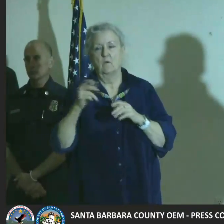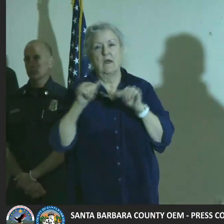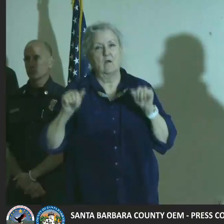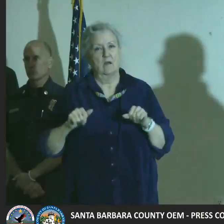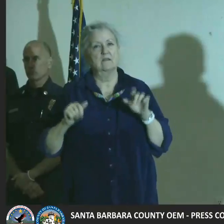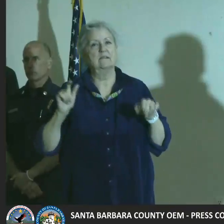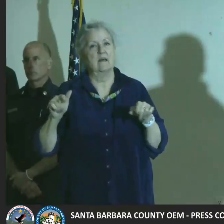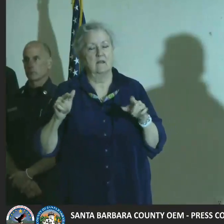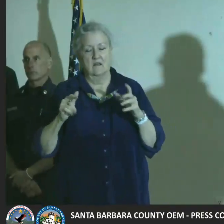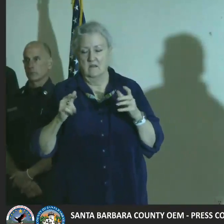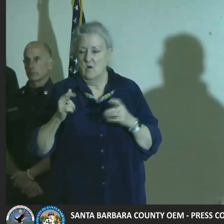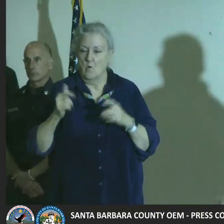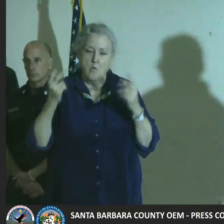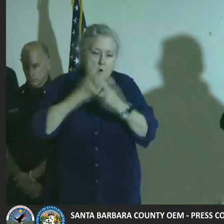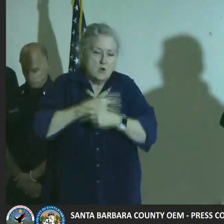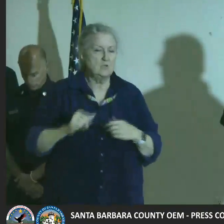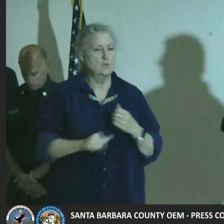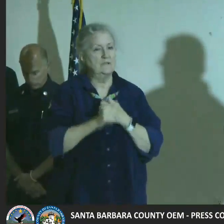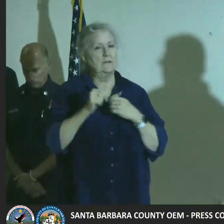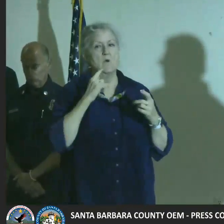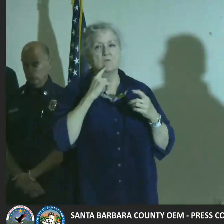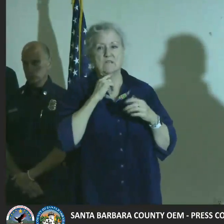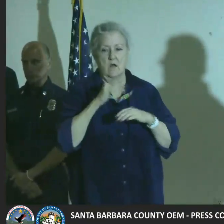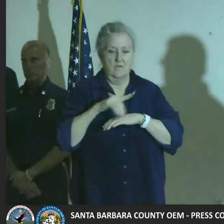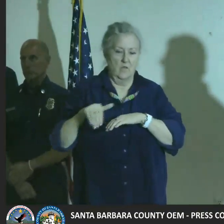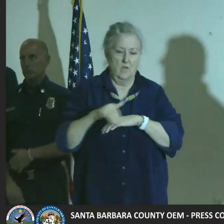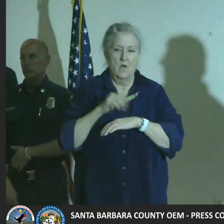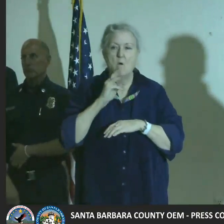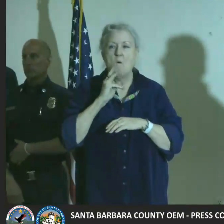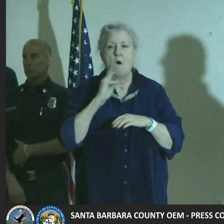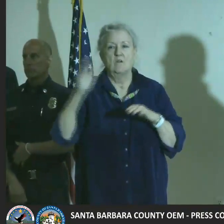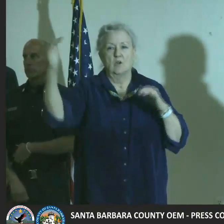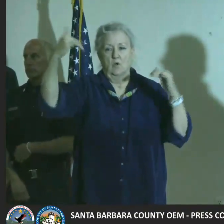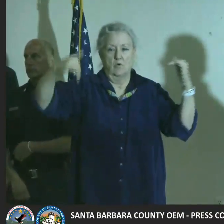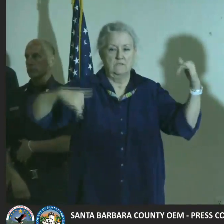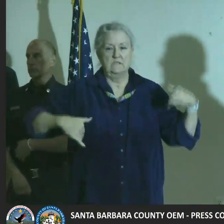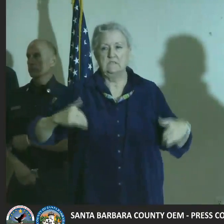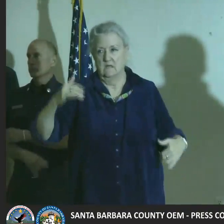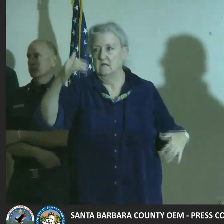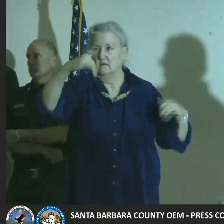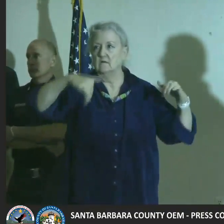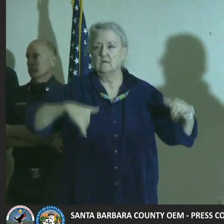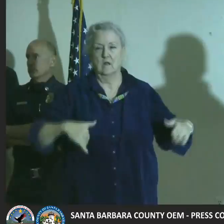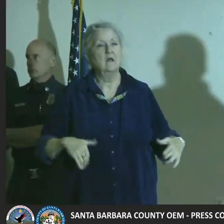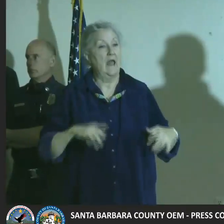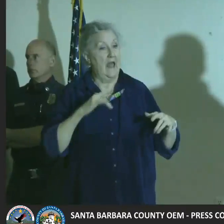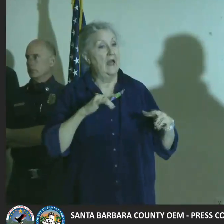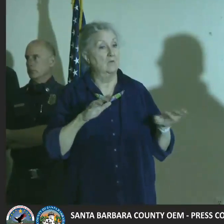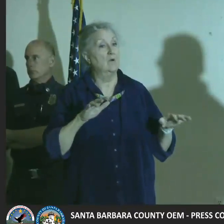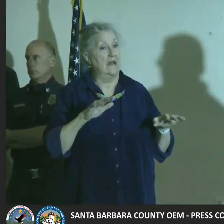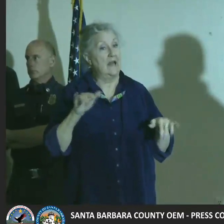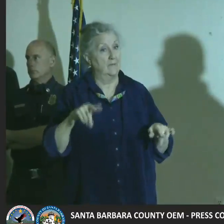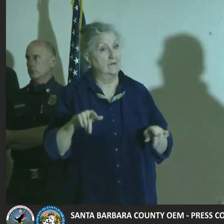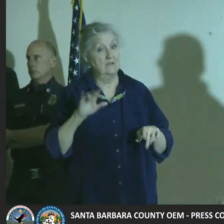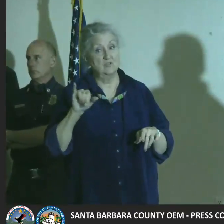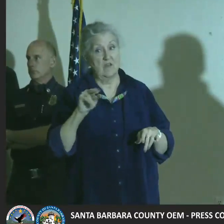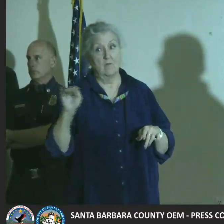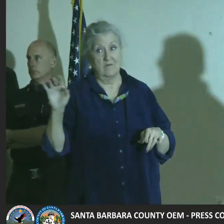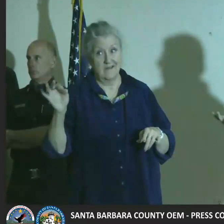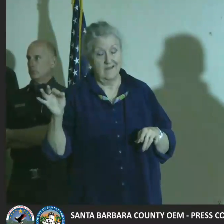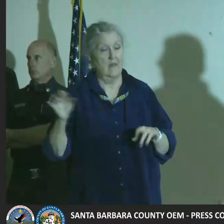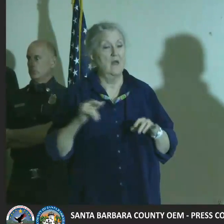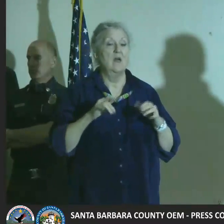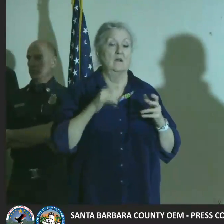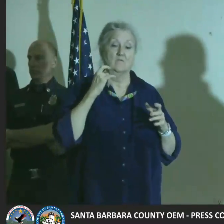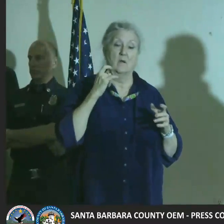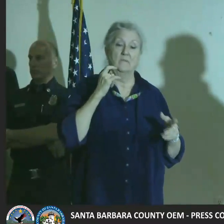areas of extreme risk, typically along the water courses. And as a result of what happened on January the 9th, and as a